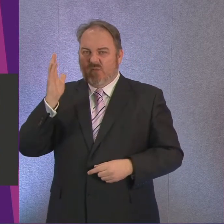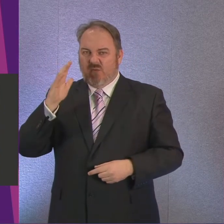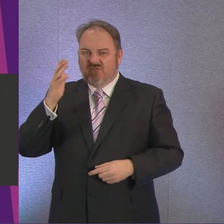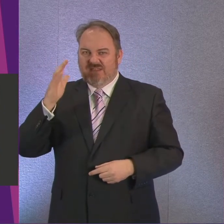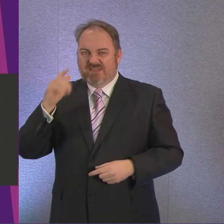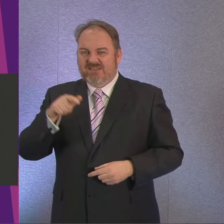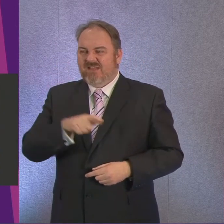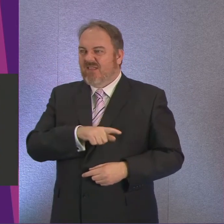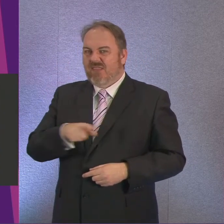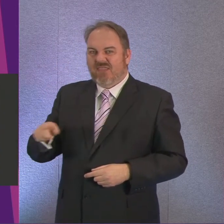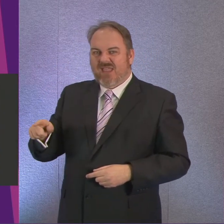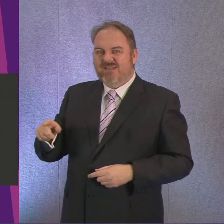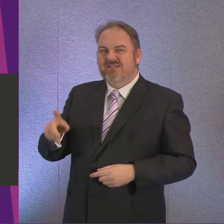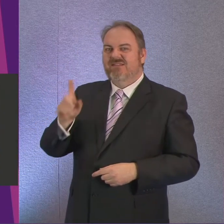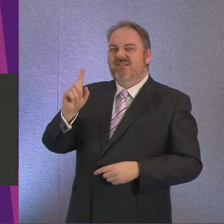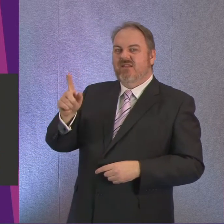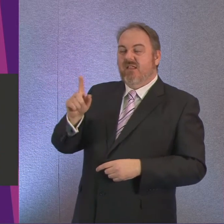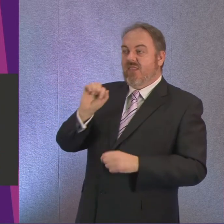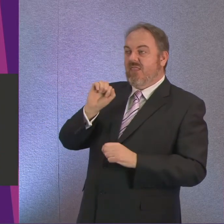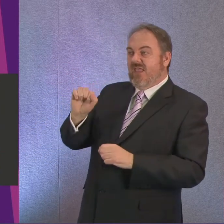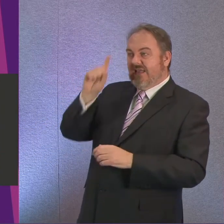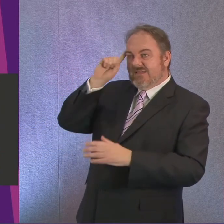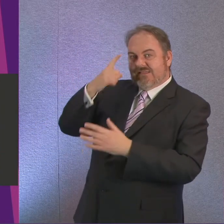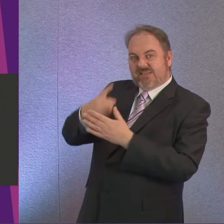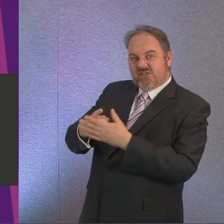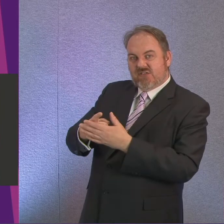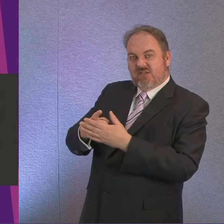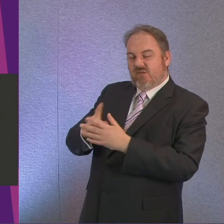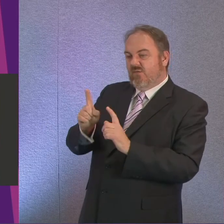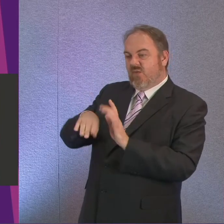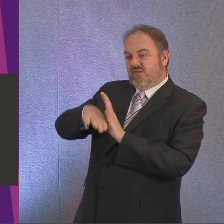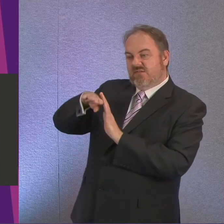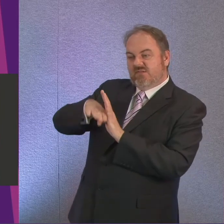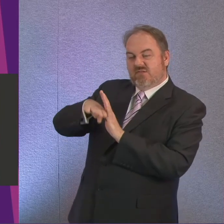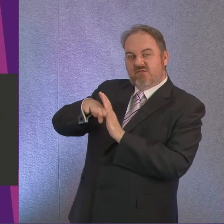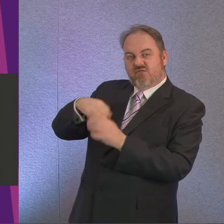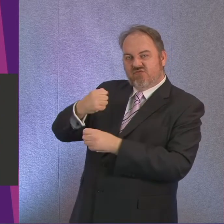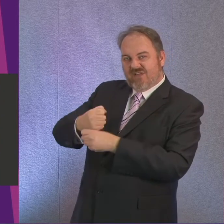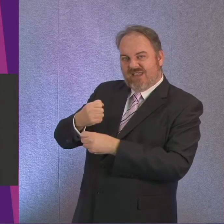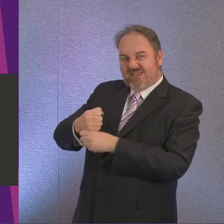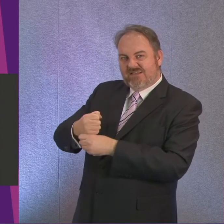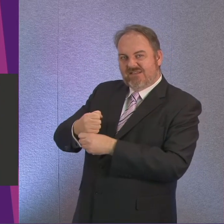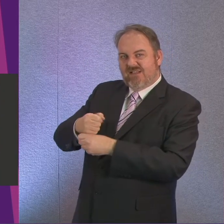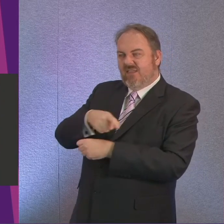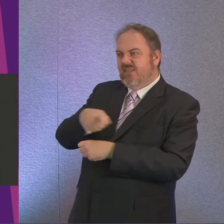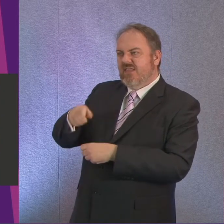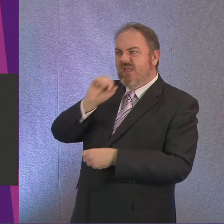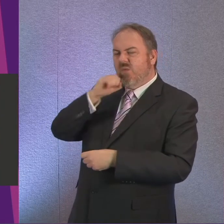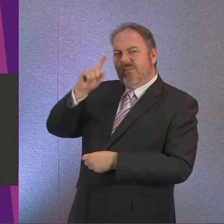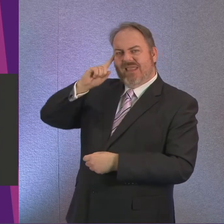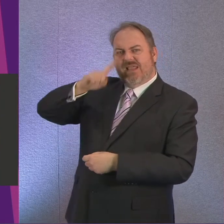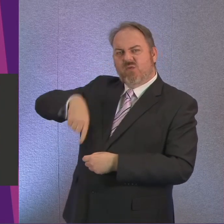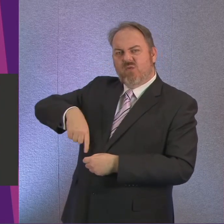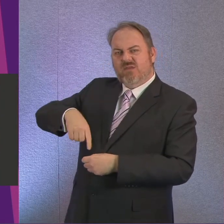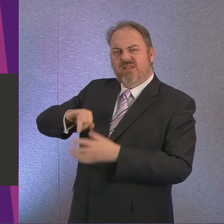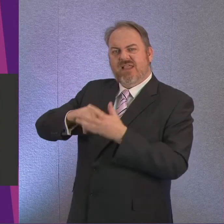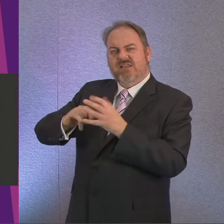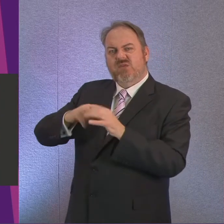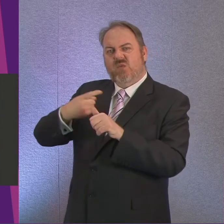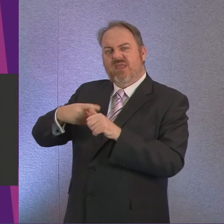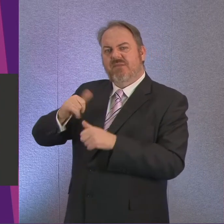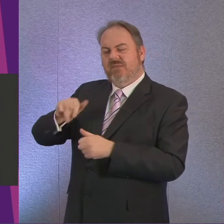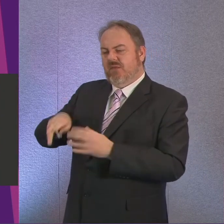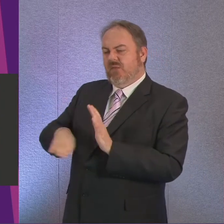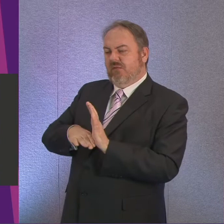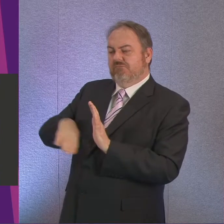reflect national averages. Can the Cabinet Secretary confirm that this will not be the case and that no pupils will be